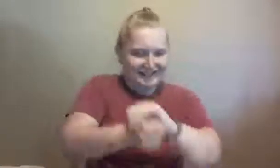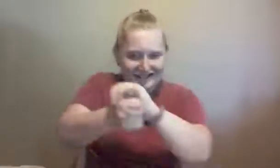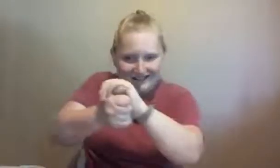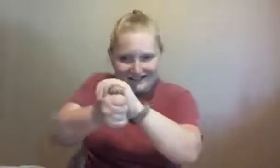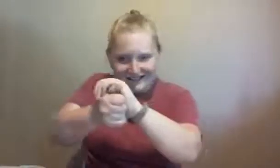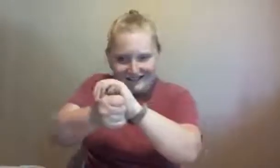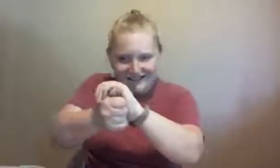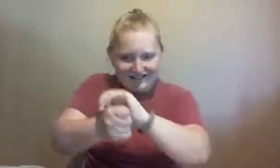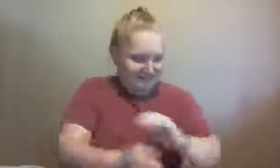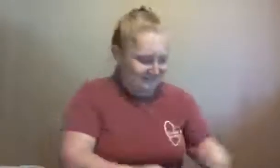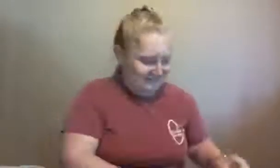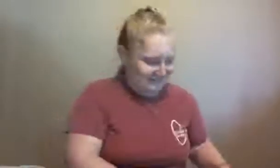Turtle.